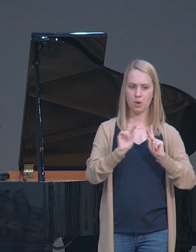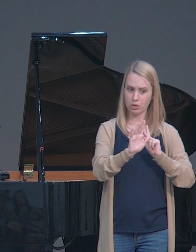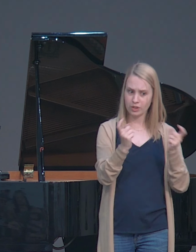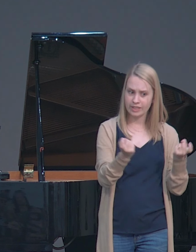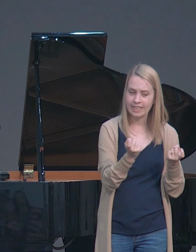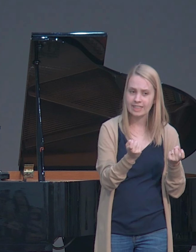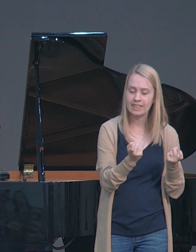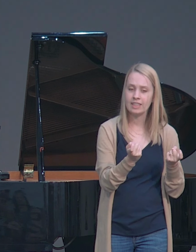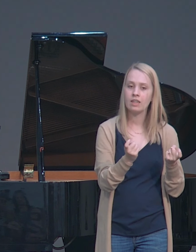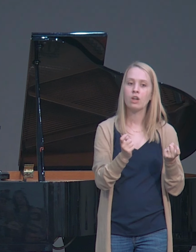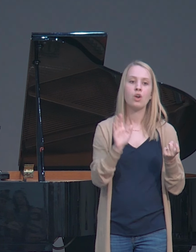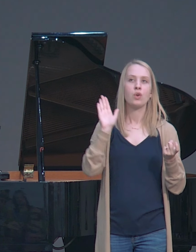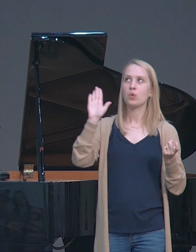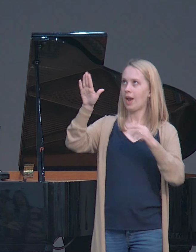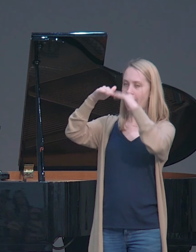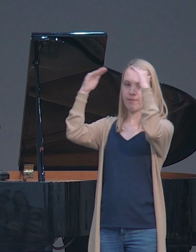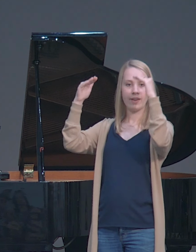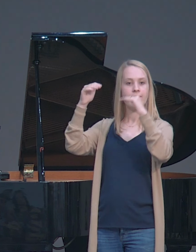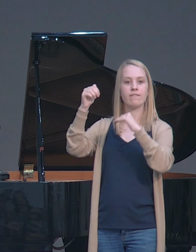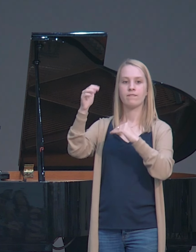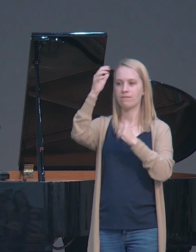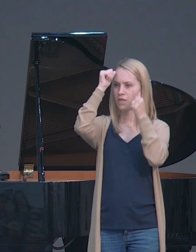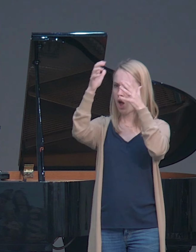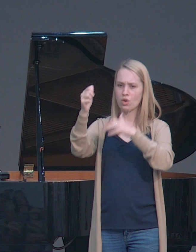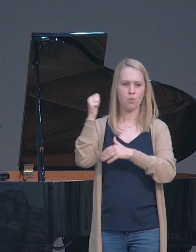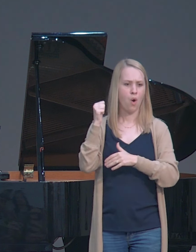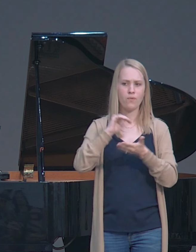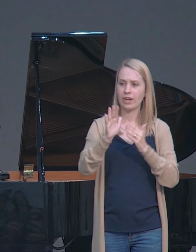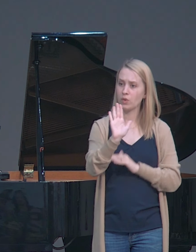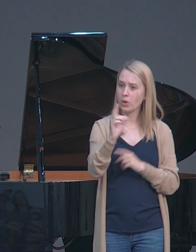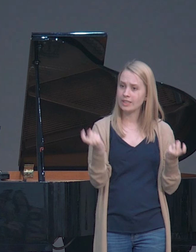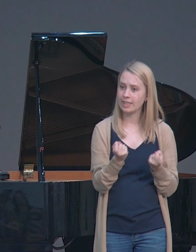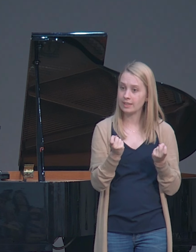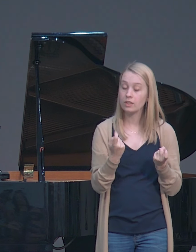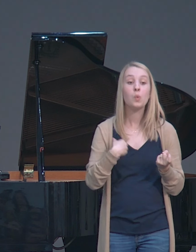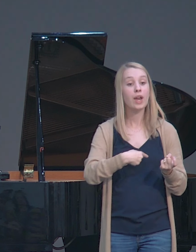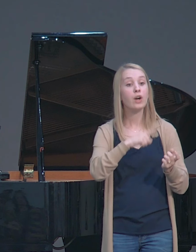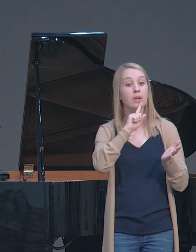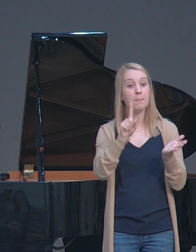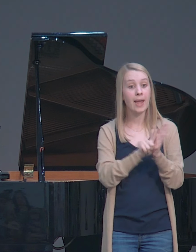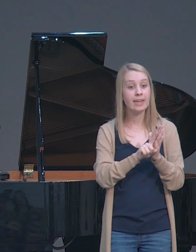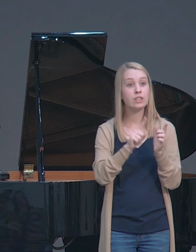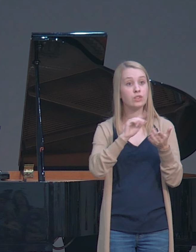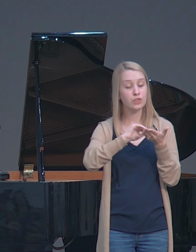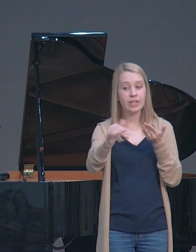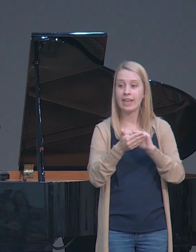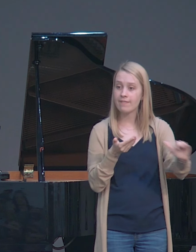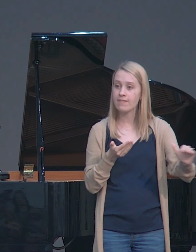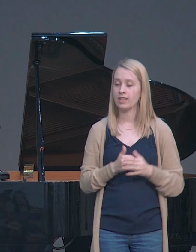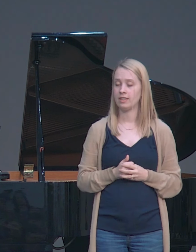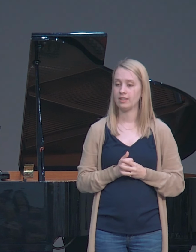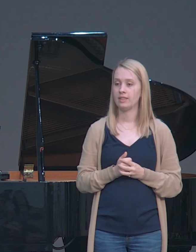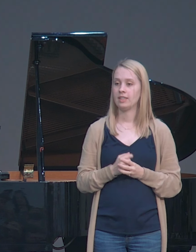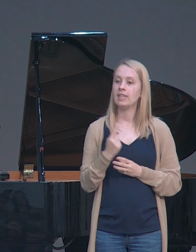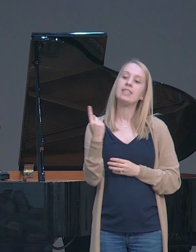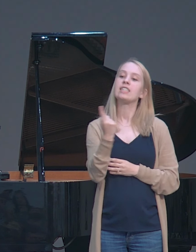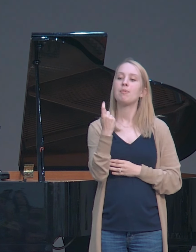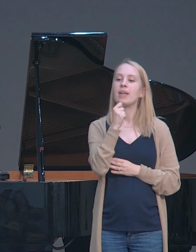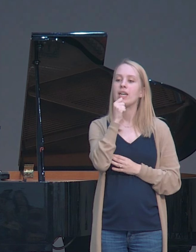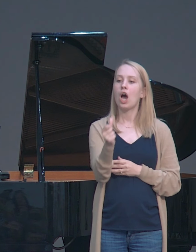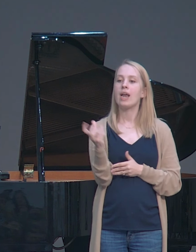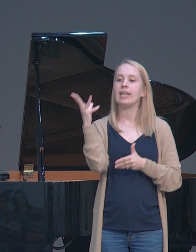heavenly Father or your Father forgive your trespasses. We're called to forgiveness, something that's not